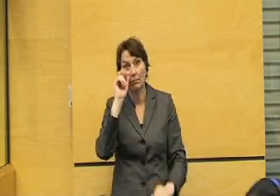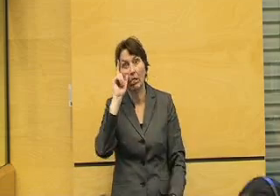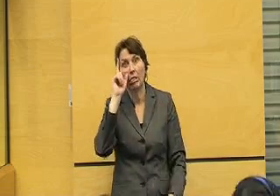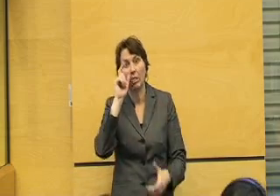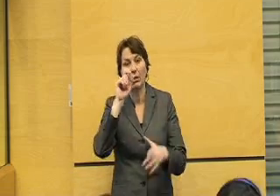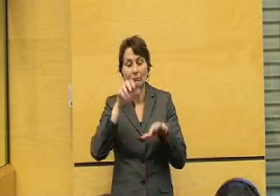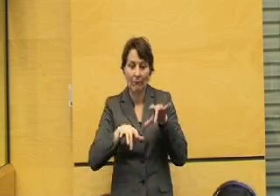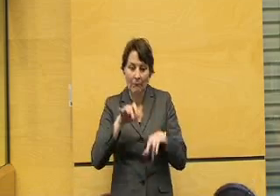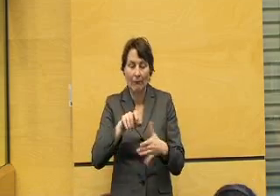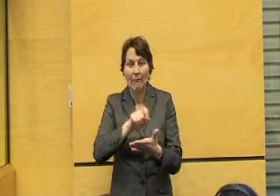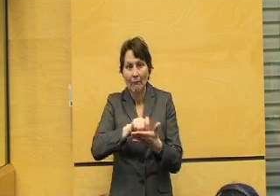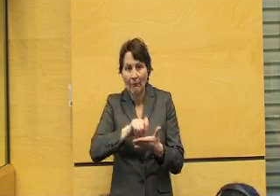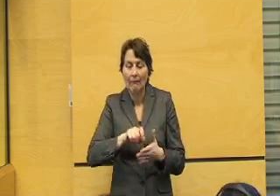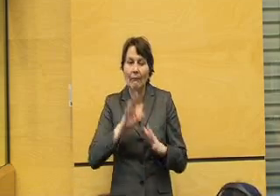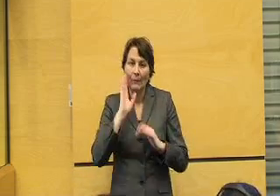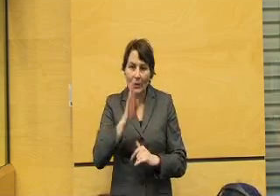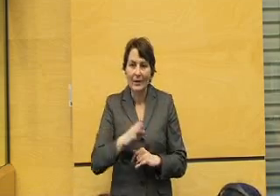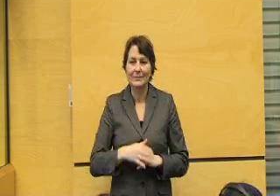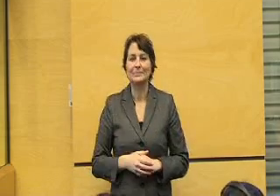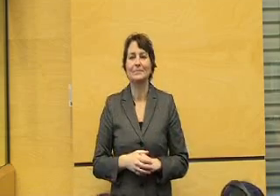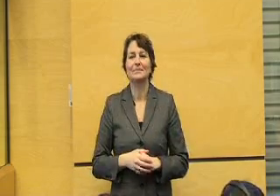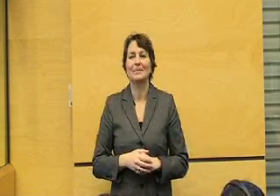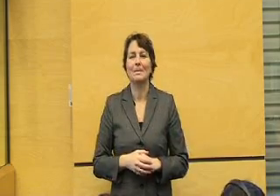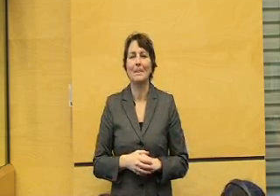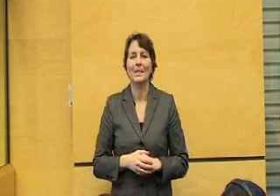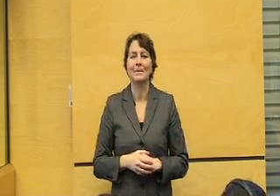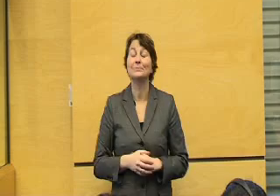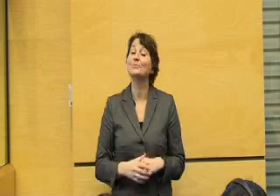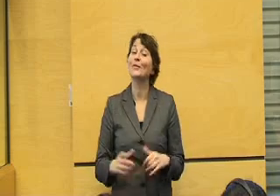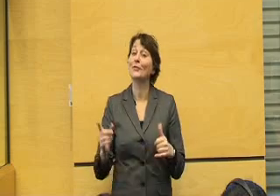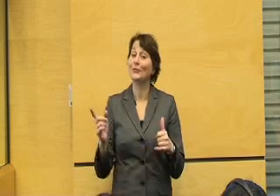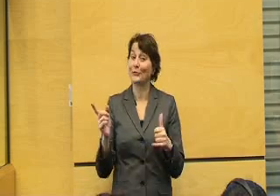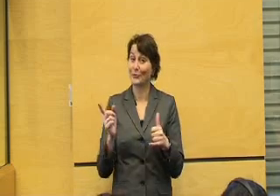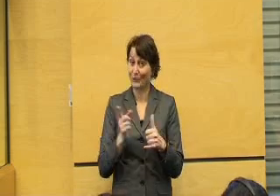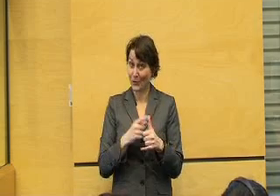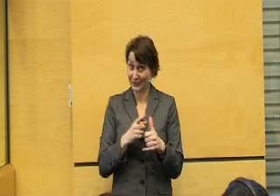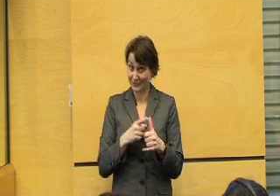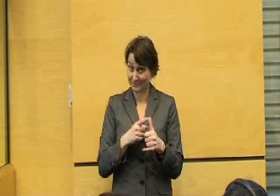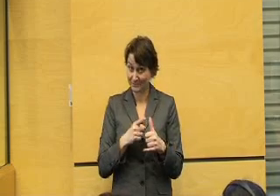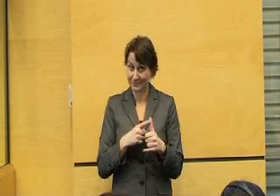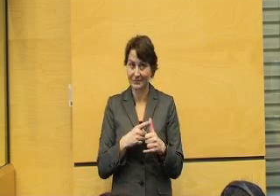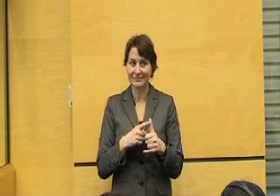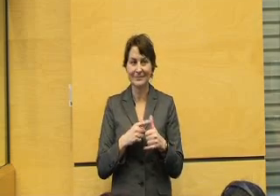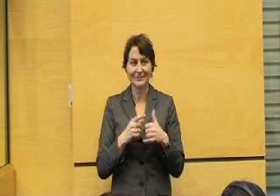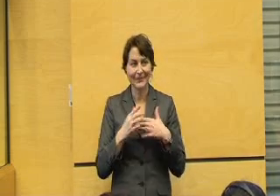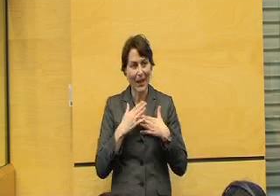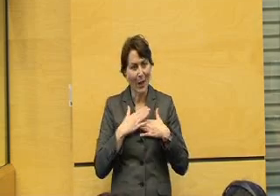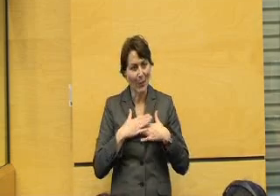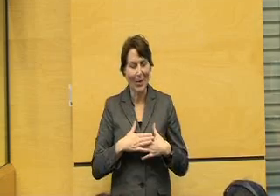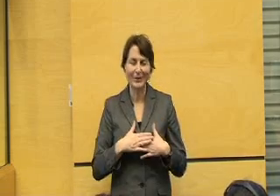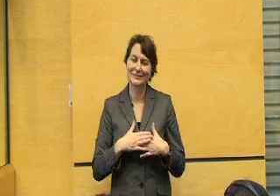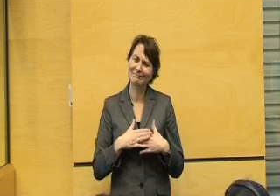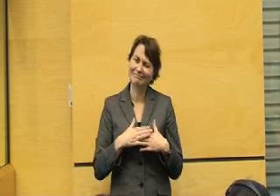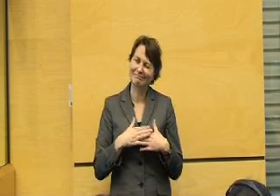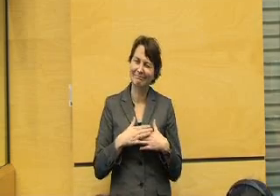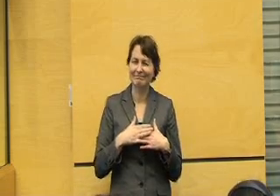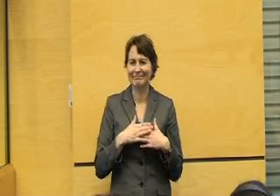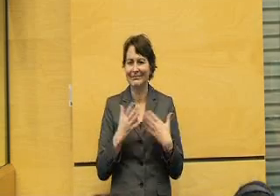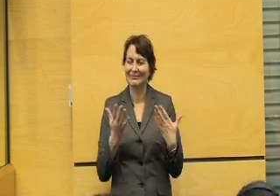But first of all, I would like you to be a little bit more,